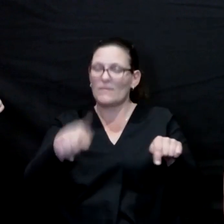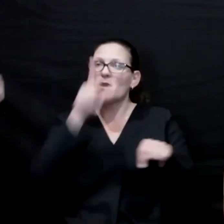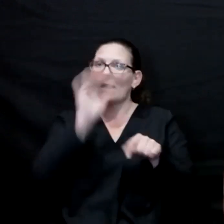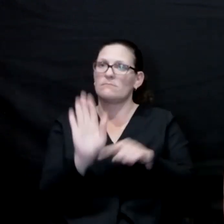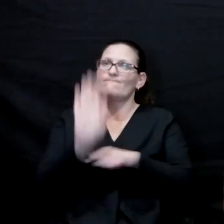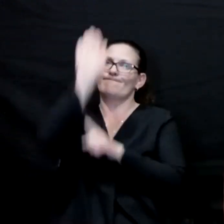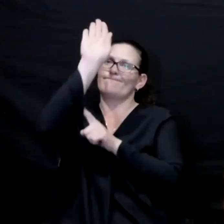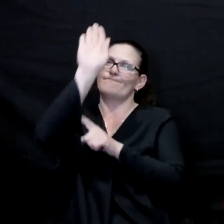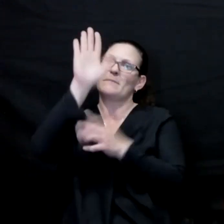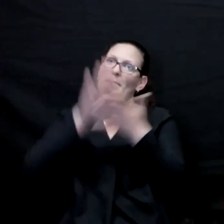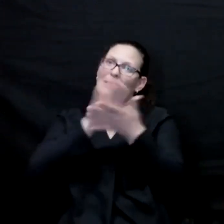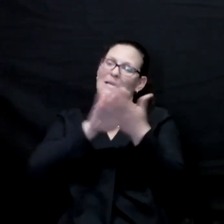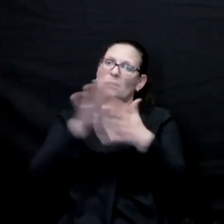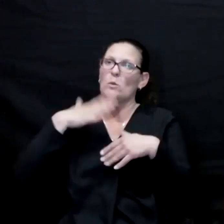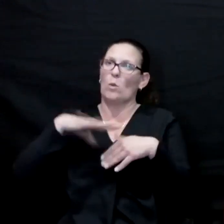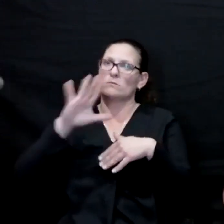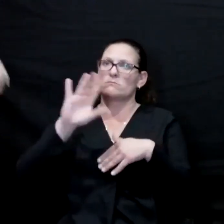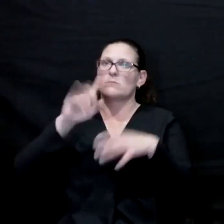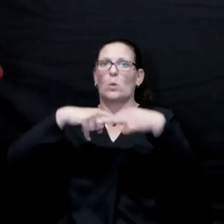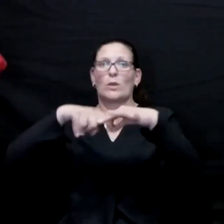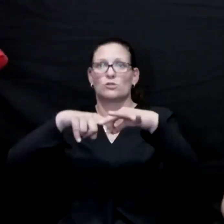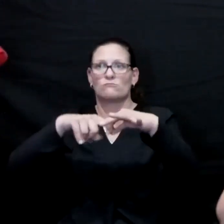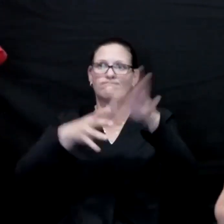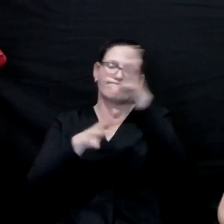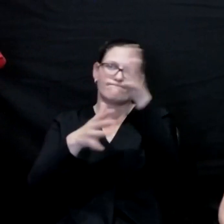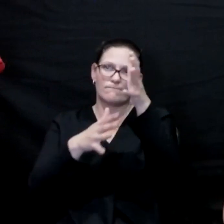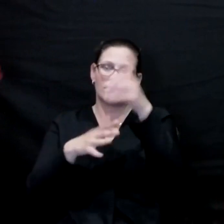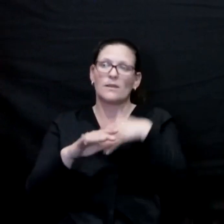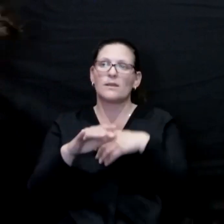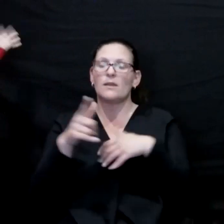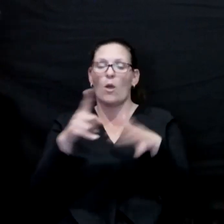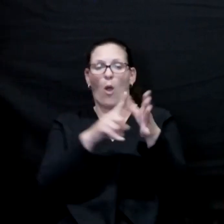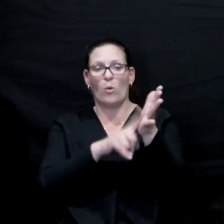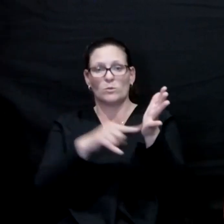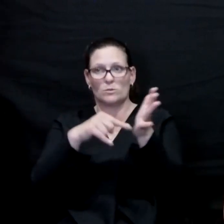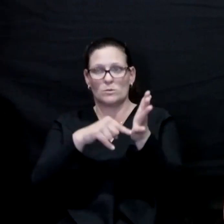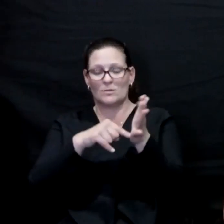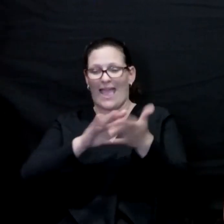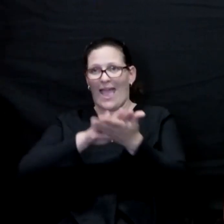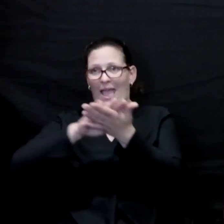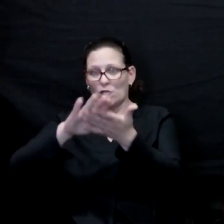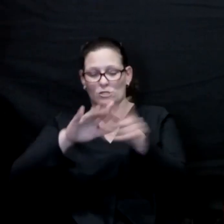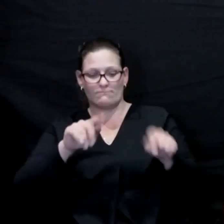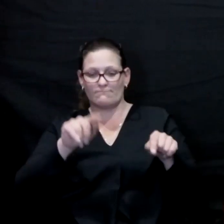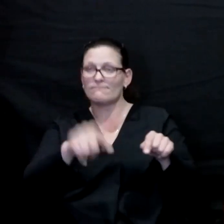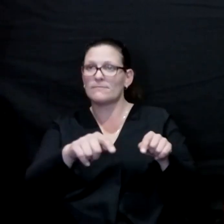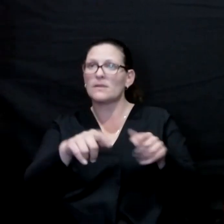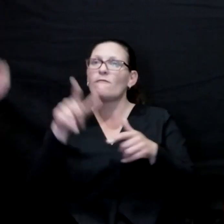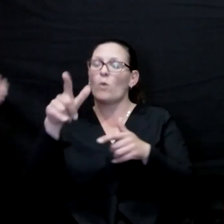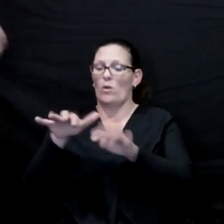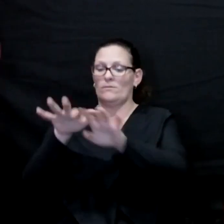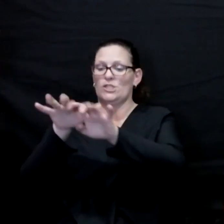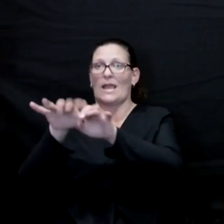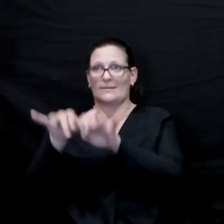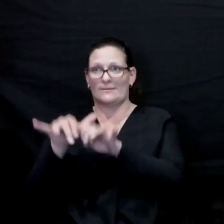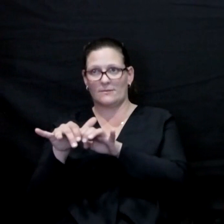So Alt-H to type a message in the chat, or Alt-Y on the keyboard to put